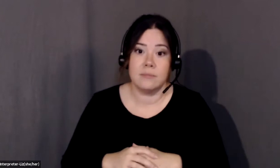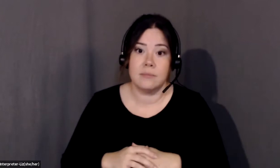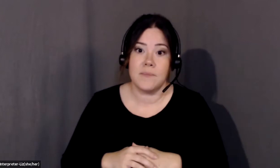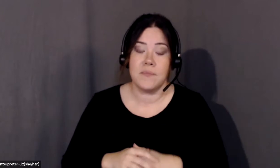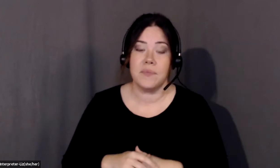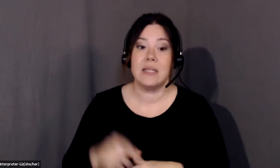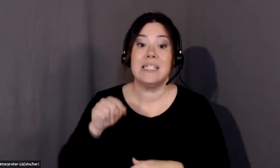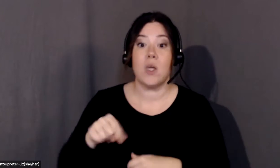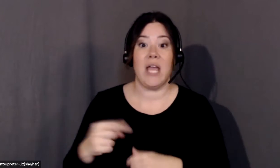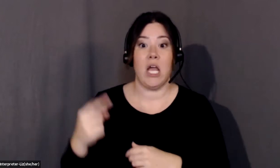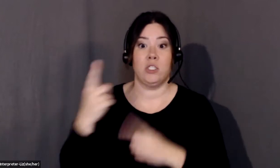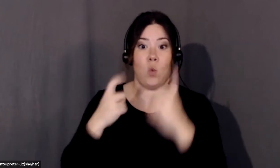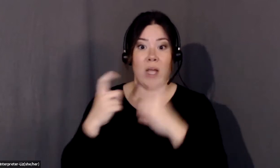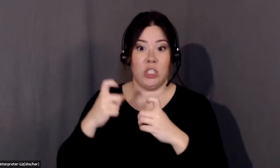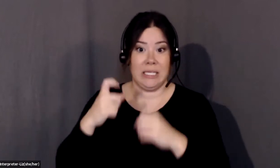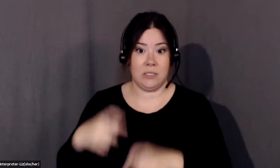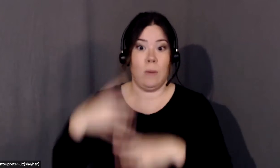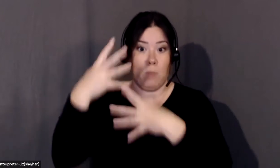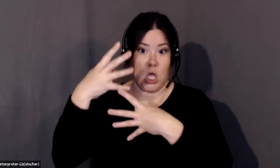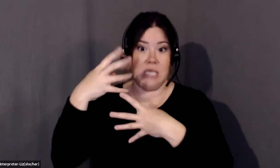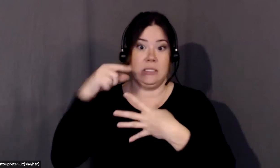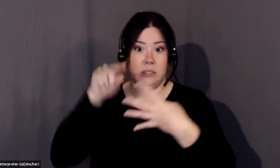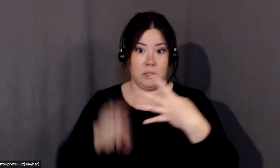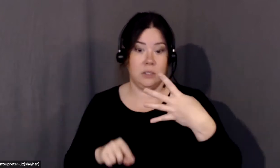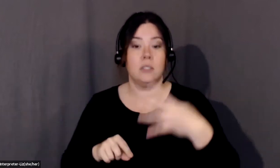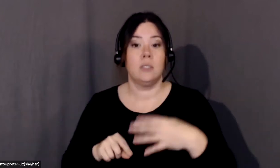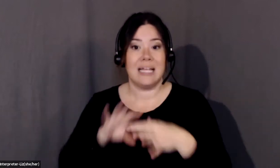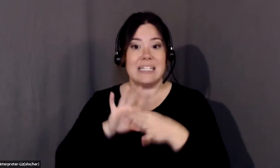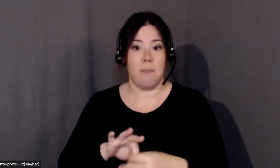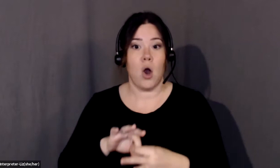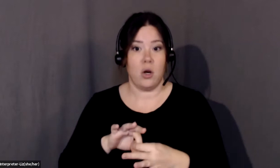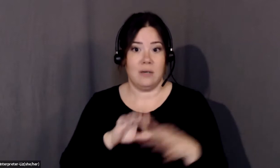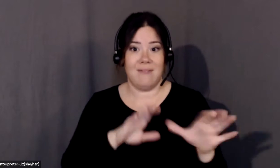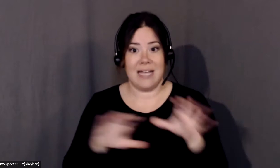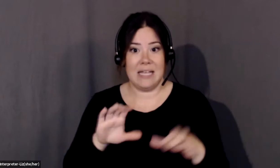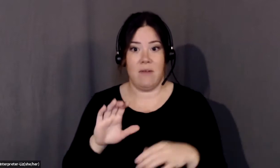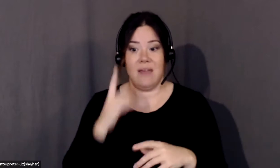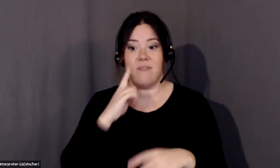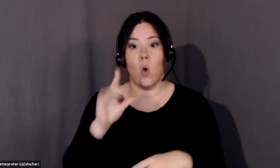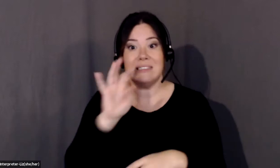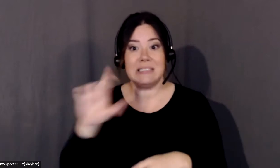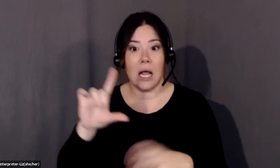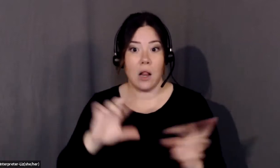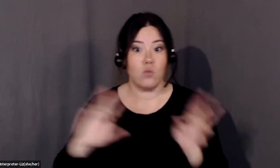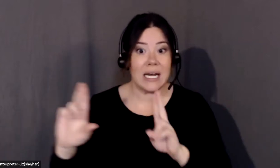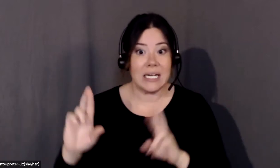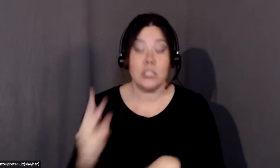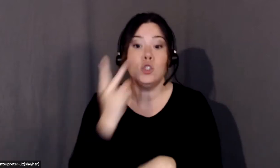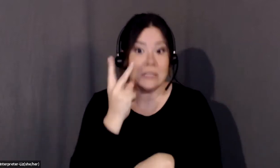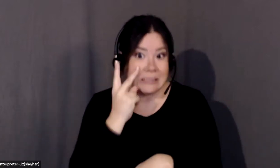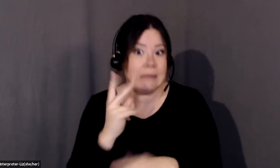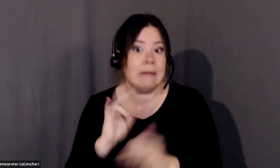together that's part of an activity on cell readiness in order to help you support your rural outreach